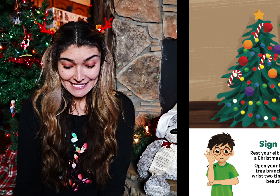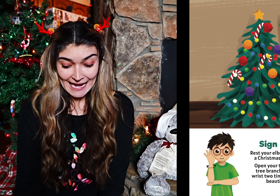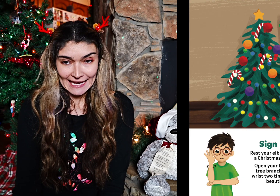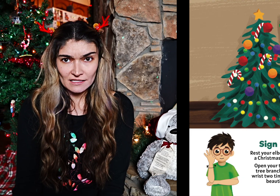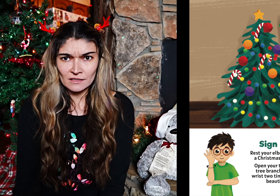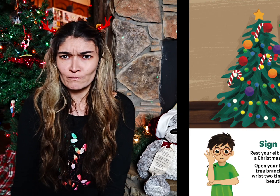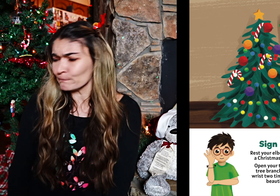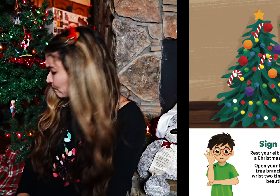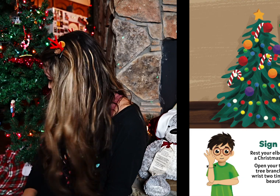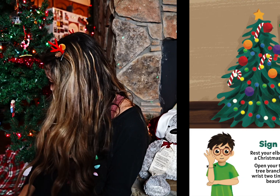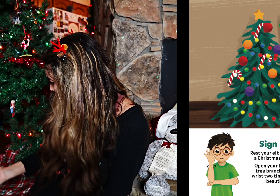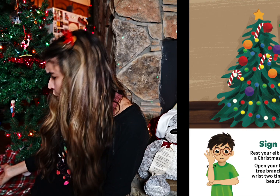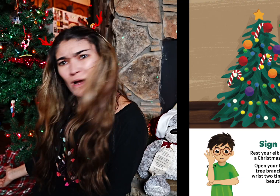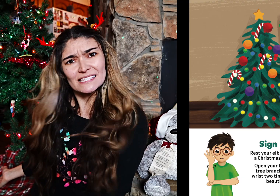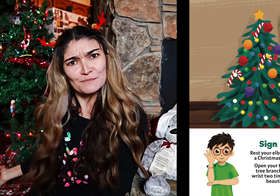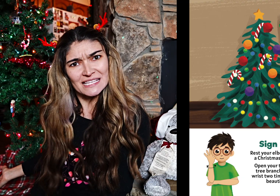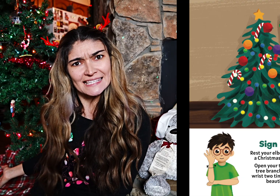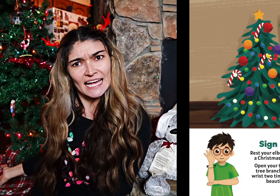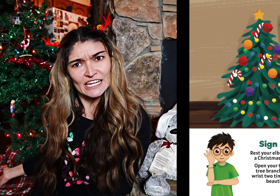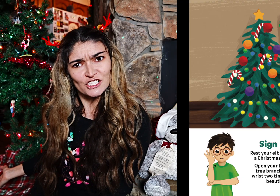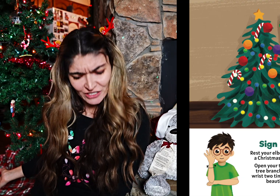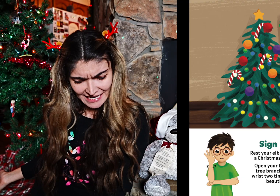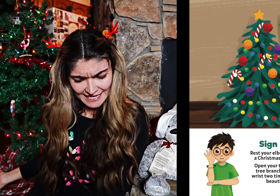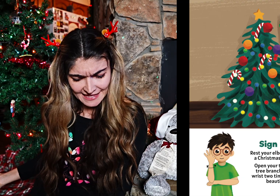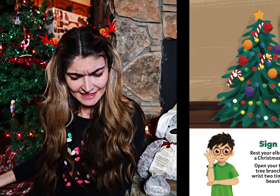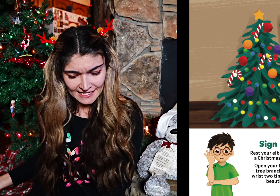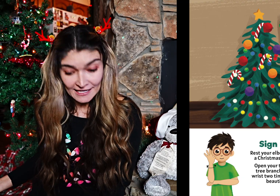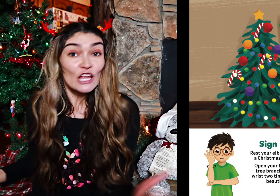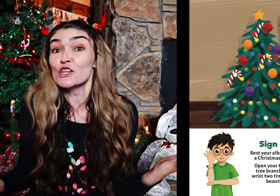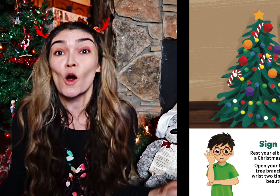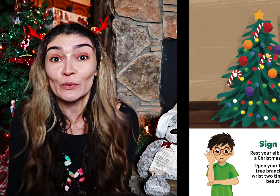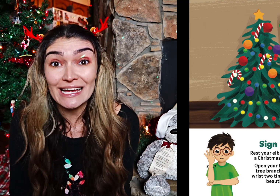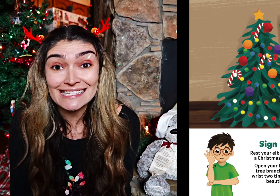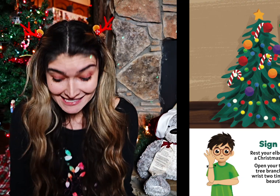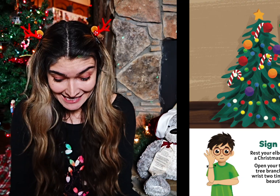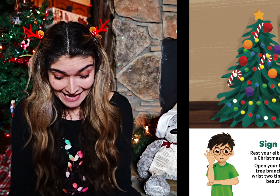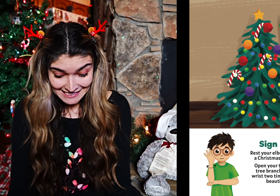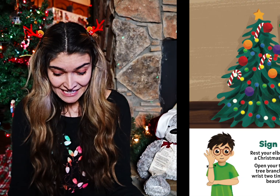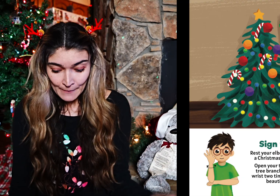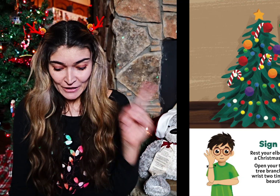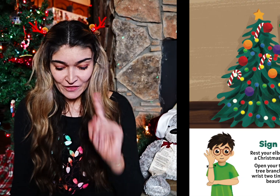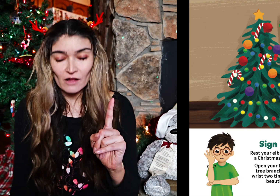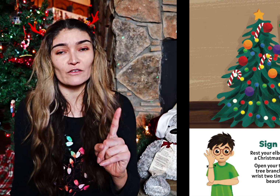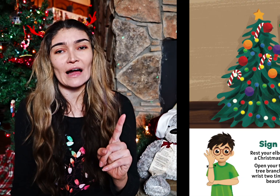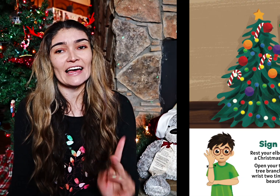tonight. What's missing underneath? No presents yet, but they'll arrive